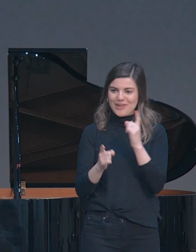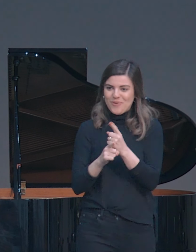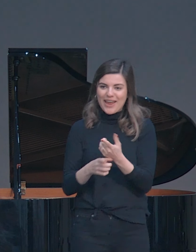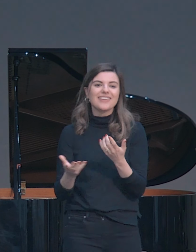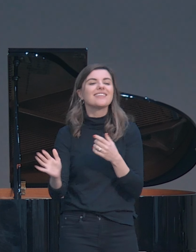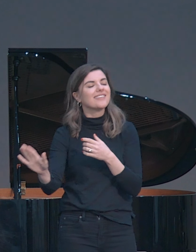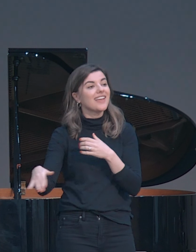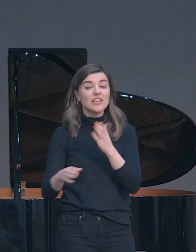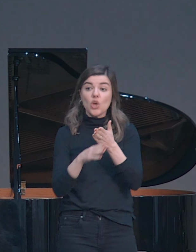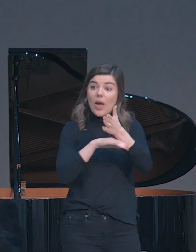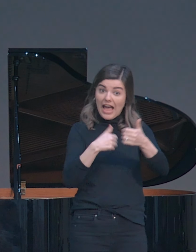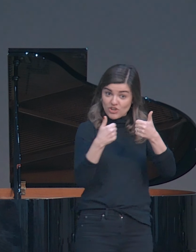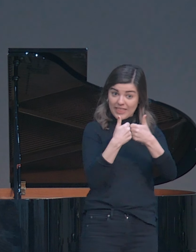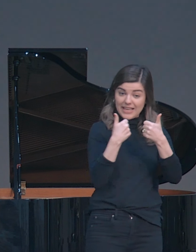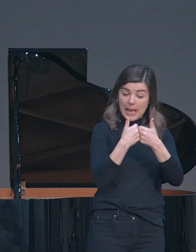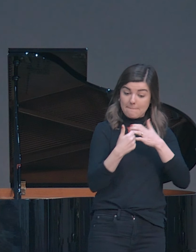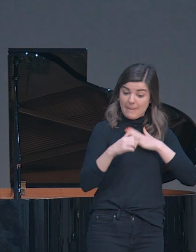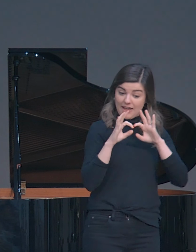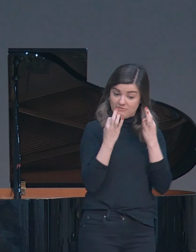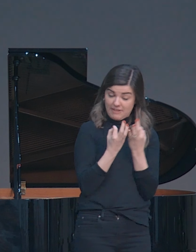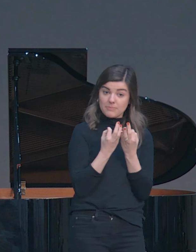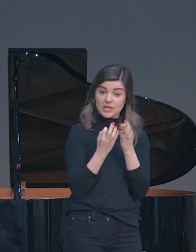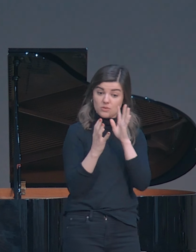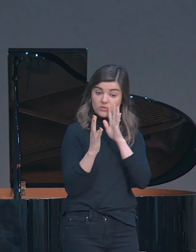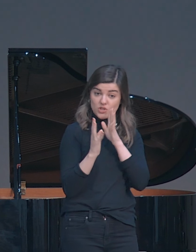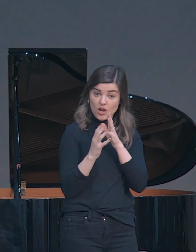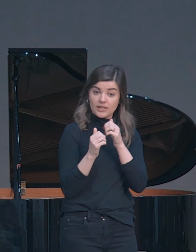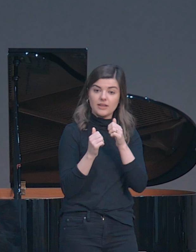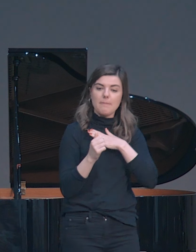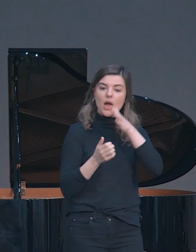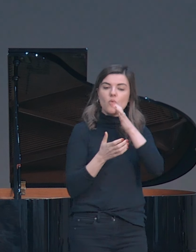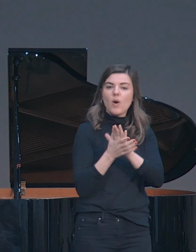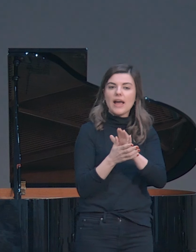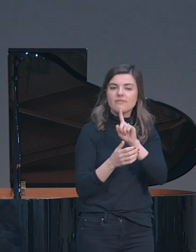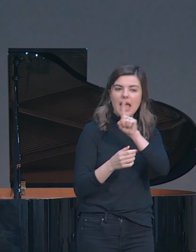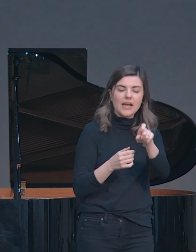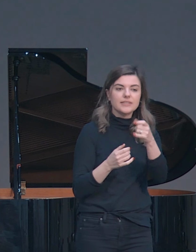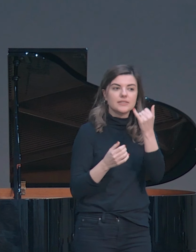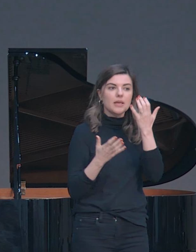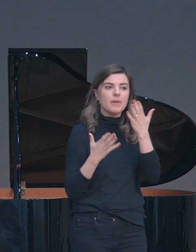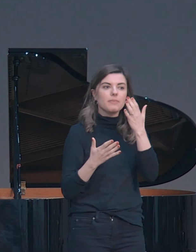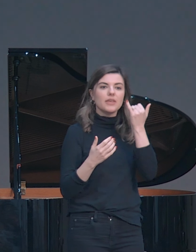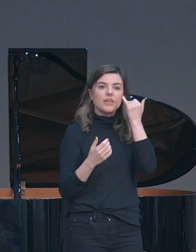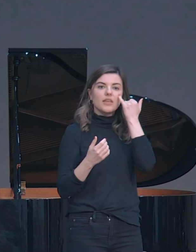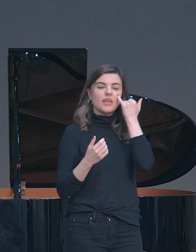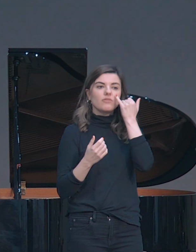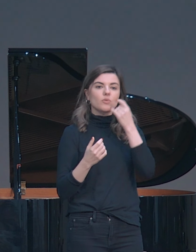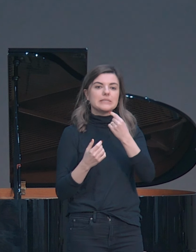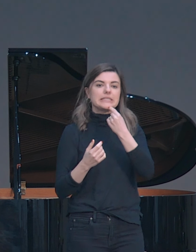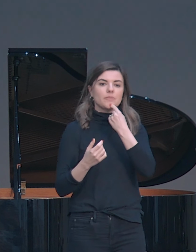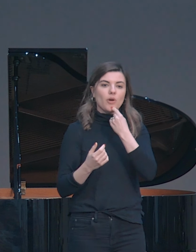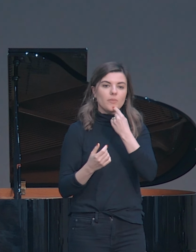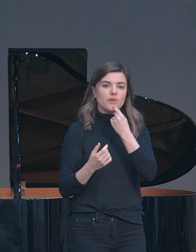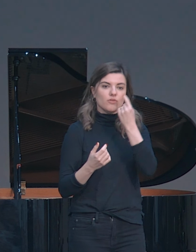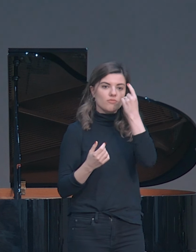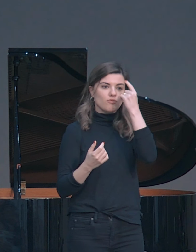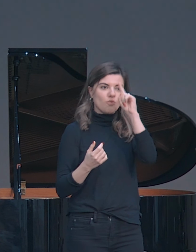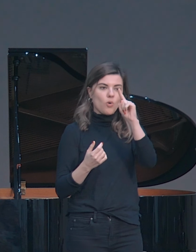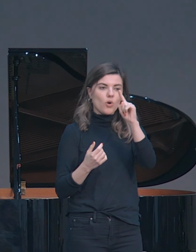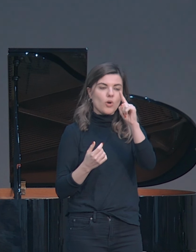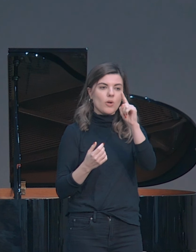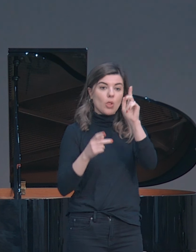After the game, my family and I were talking, and my wife asked if there might be a big letdown for the winner